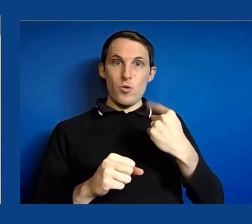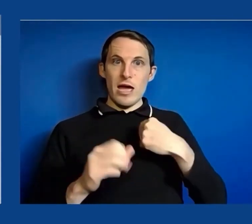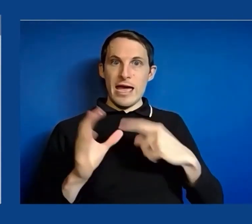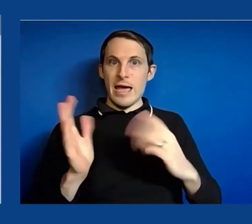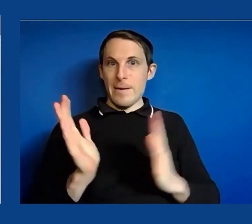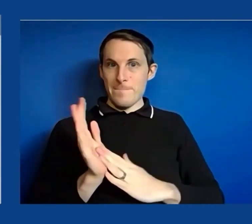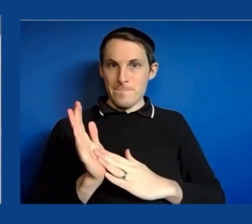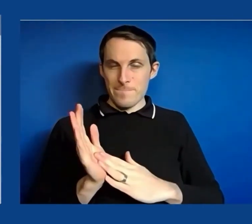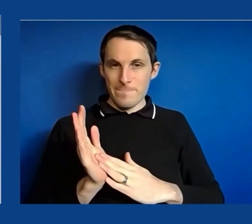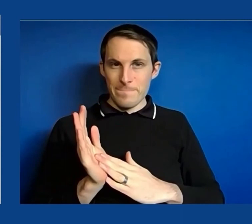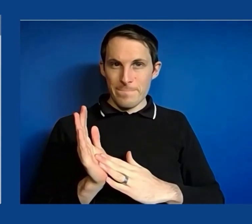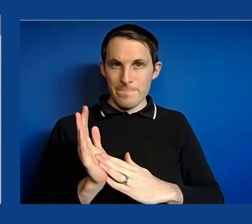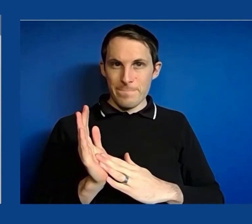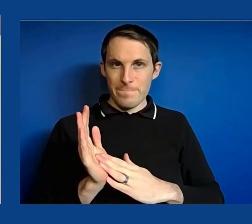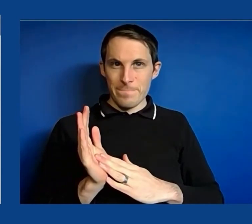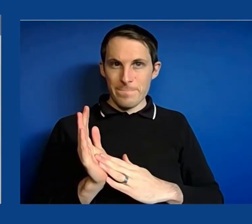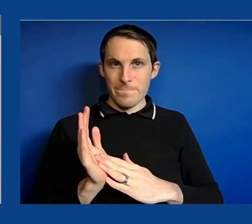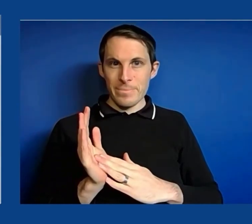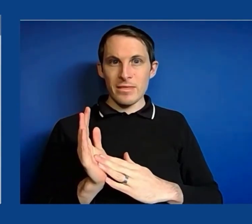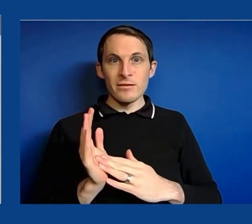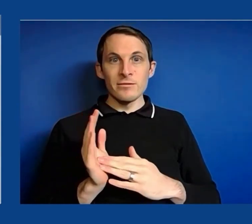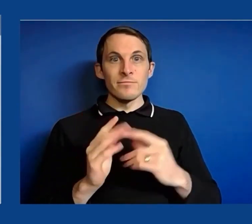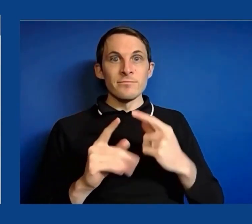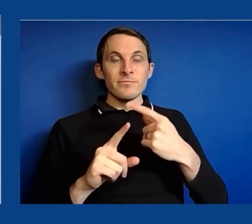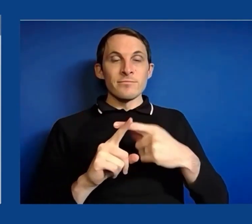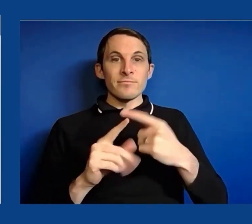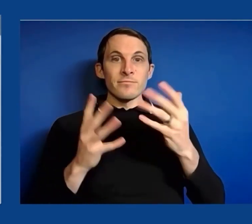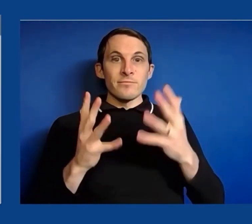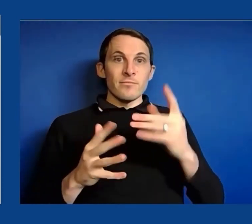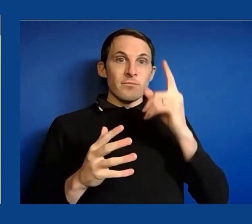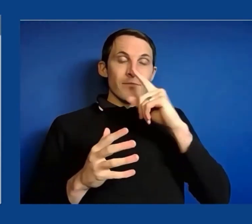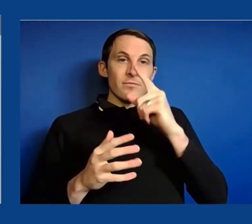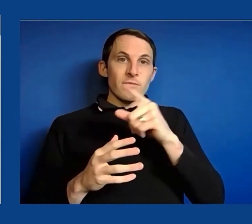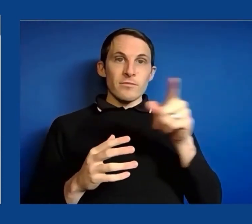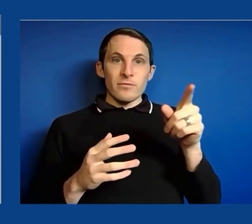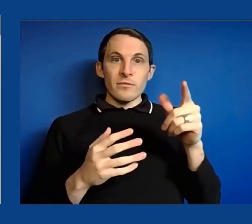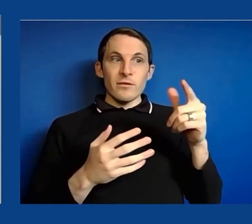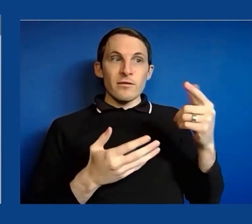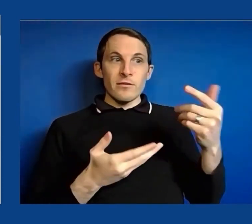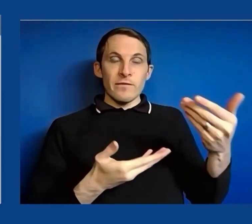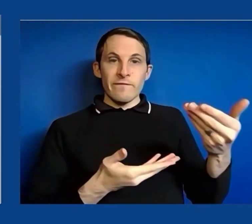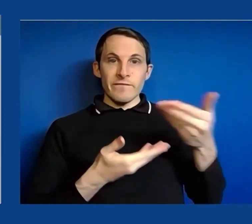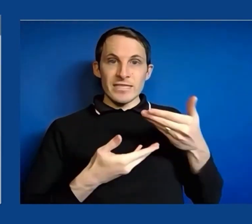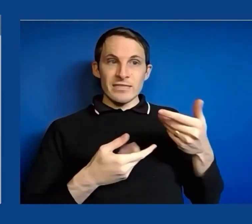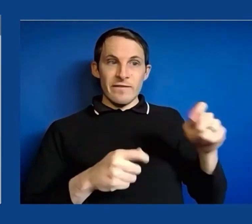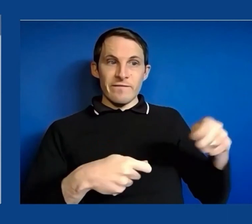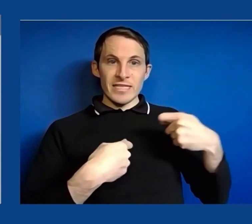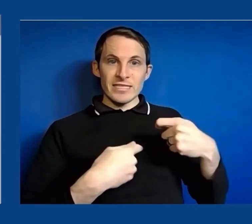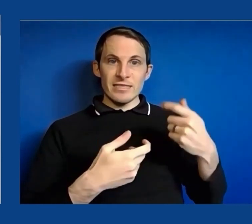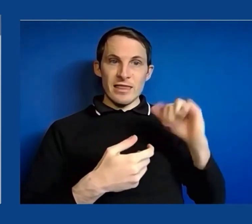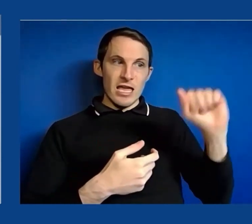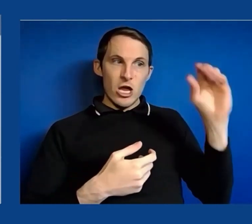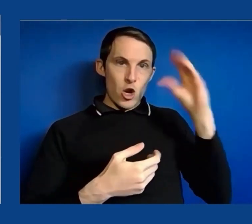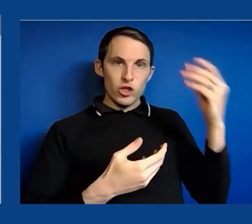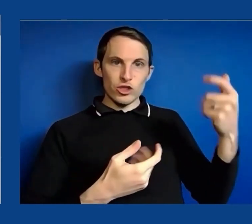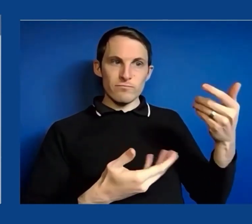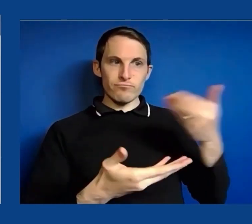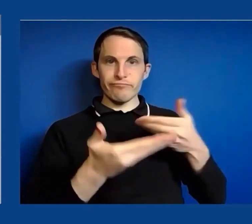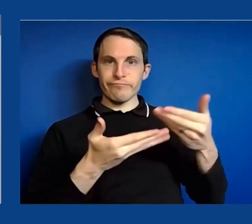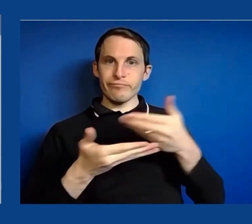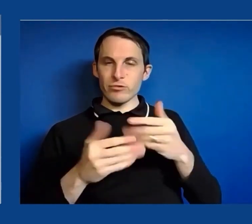and what a lot of people, our old people, had invested that part of that knowledge into me as well. So